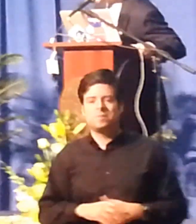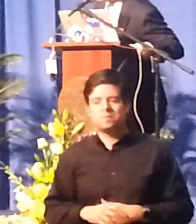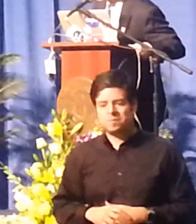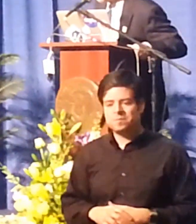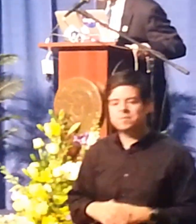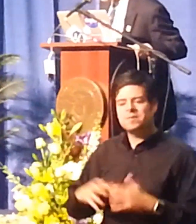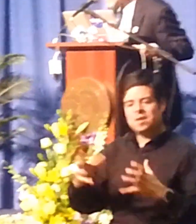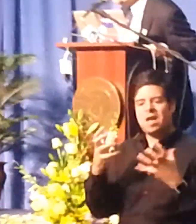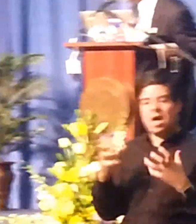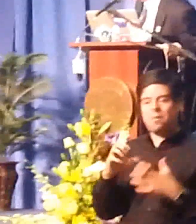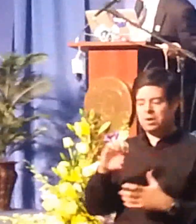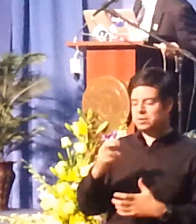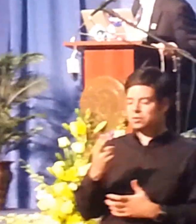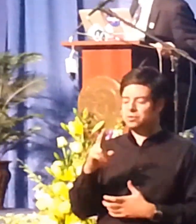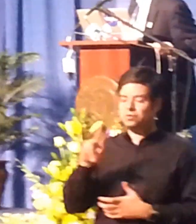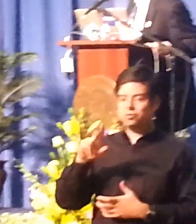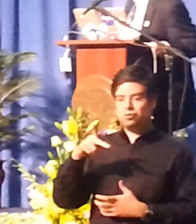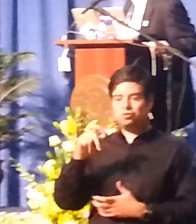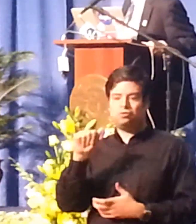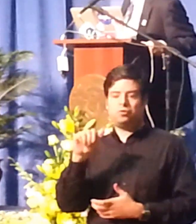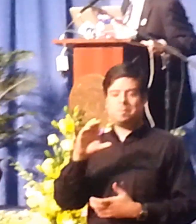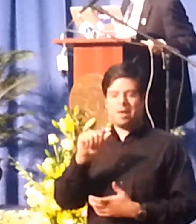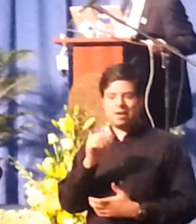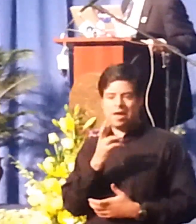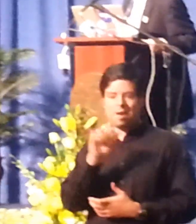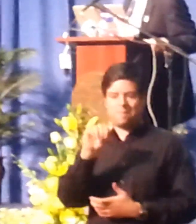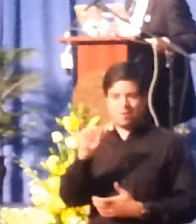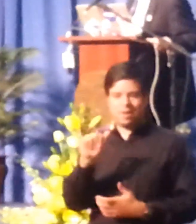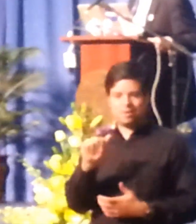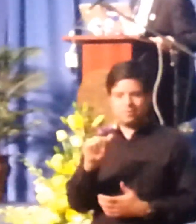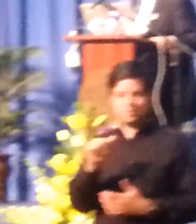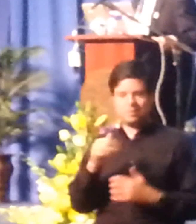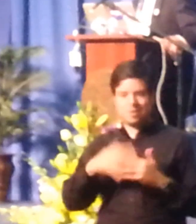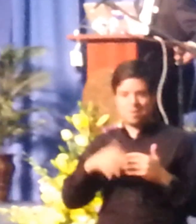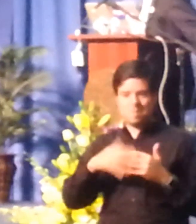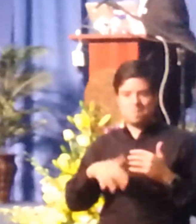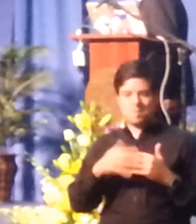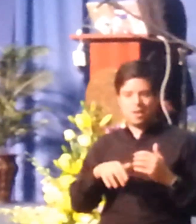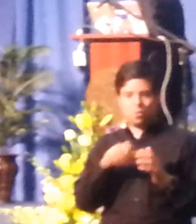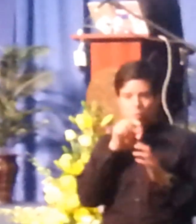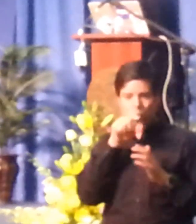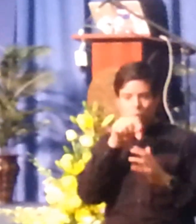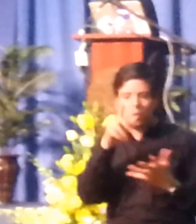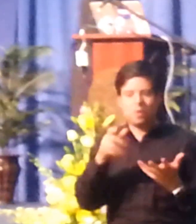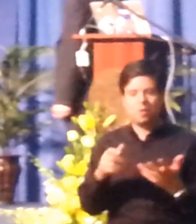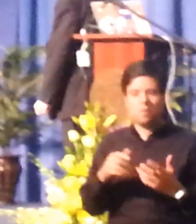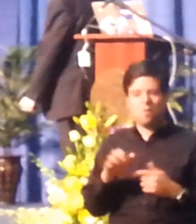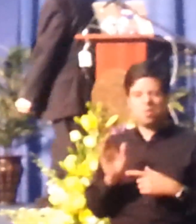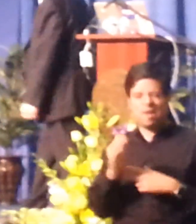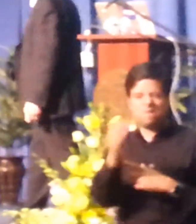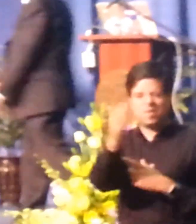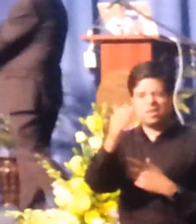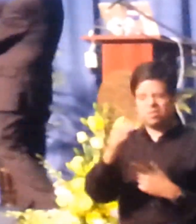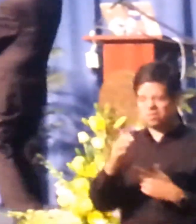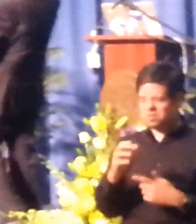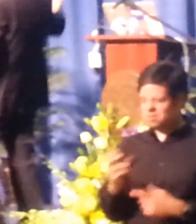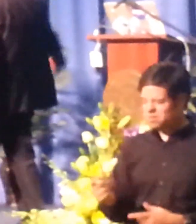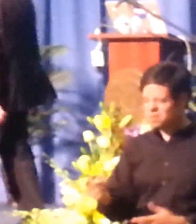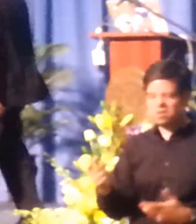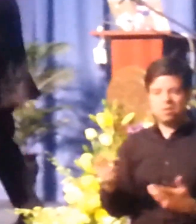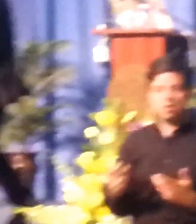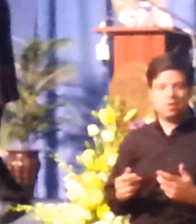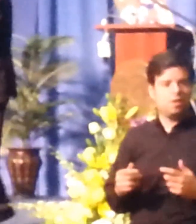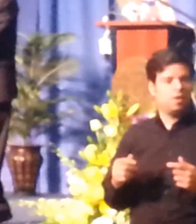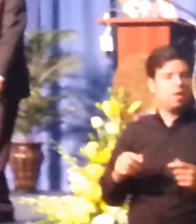I want the chupacabra. I know that. Yeah, I've heard about that. Brilliant. Or the fish. The gar. Yeah. For